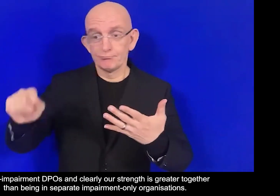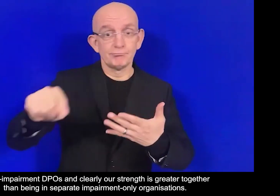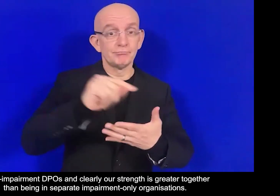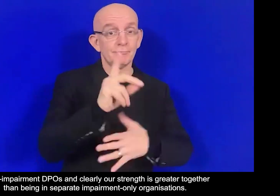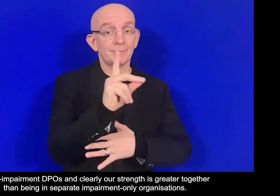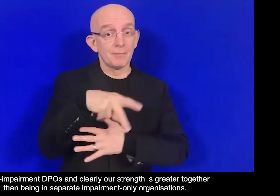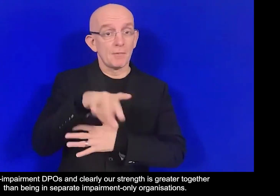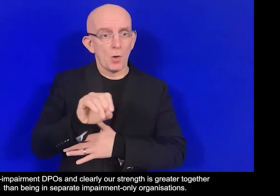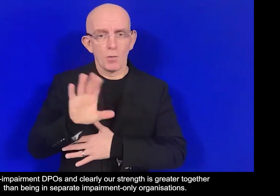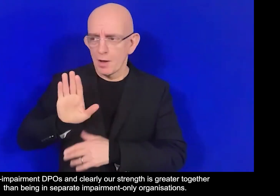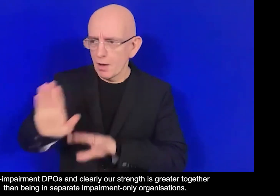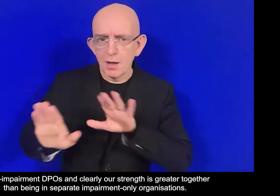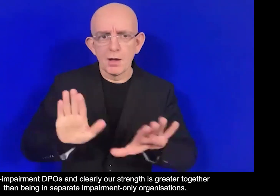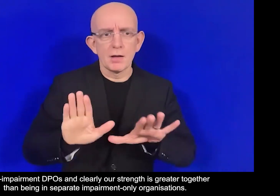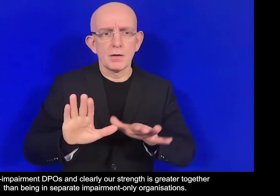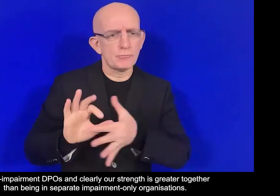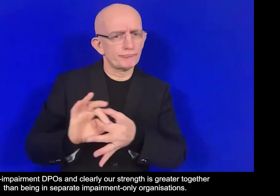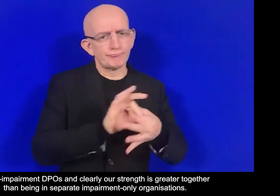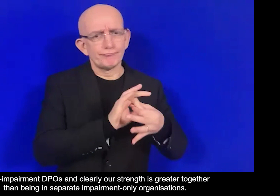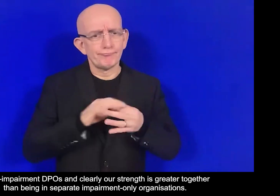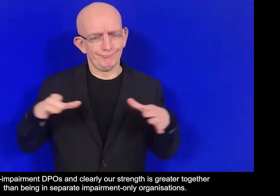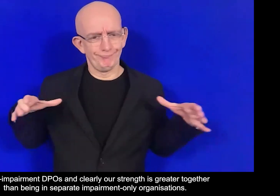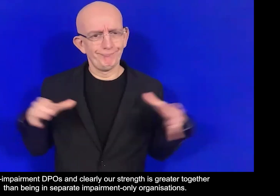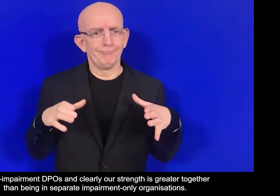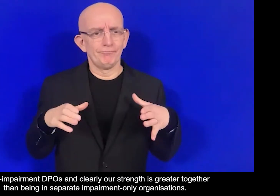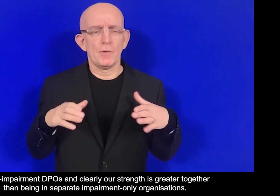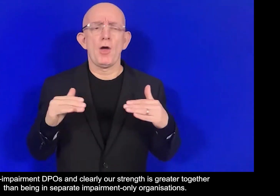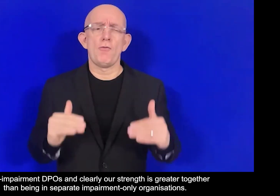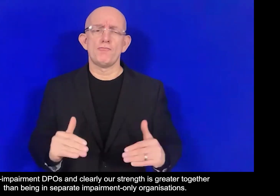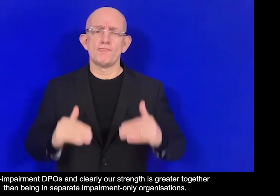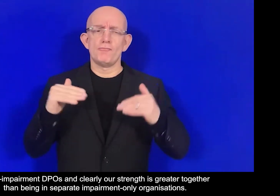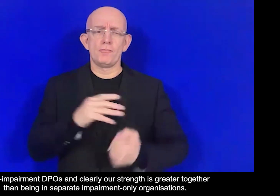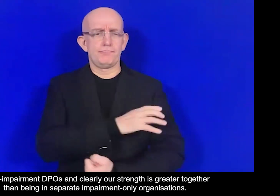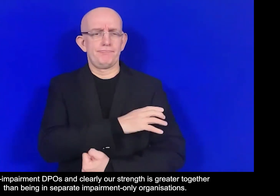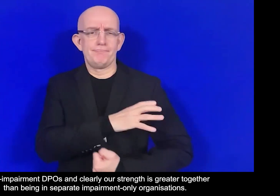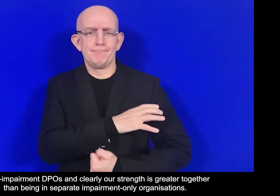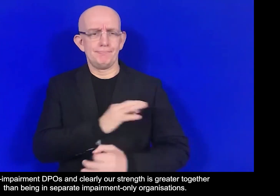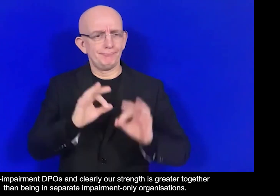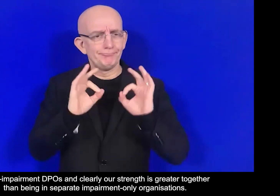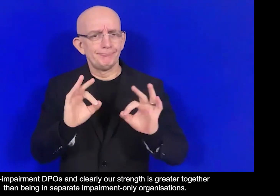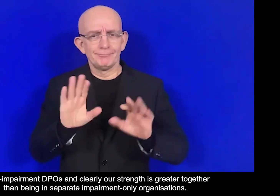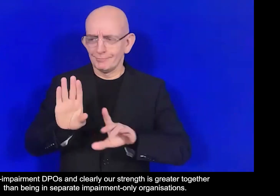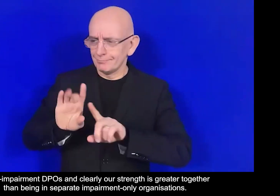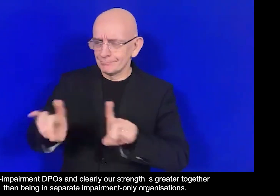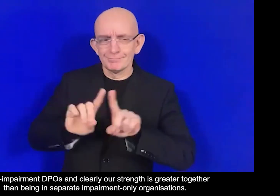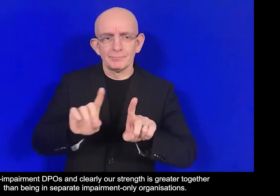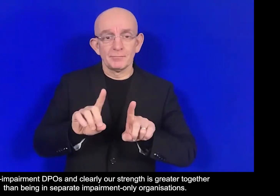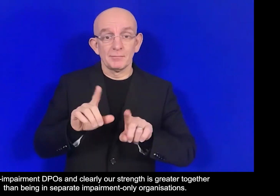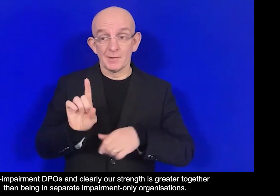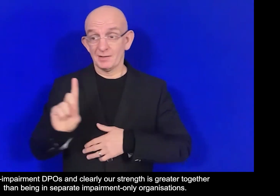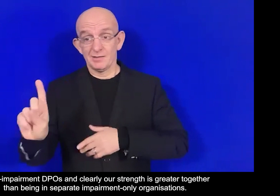impairment DPOs. And clearly our strength is greater together than being in separate impairment